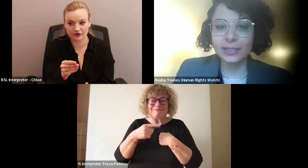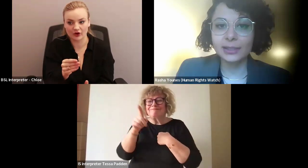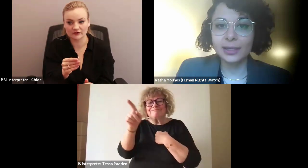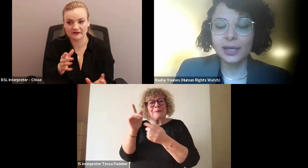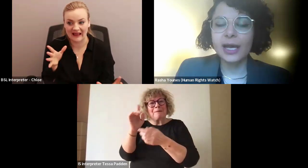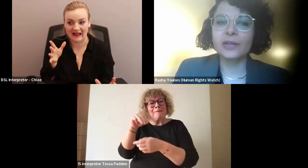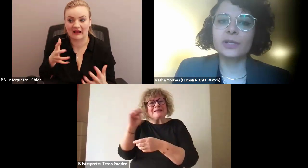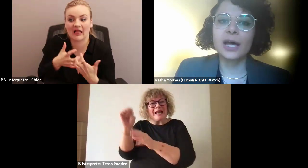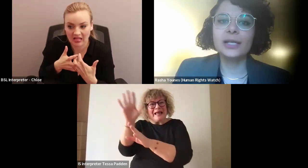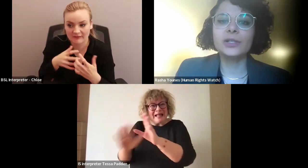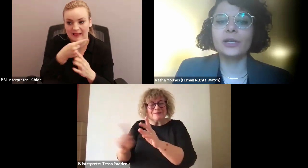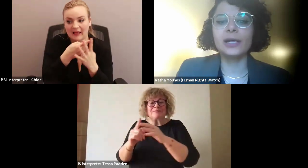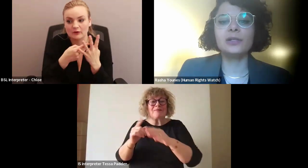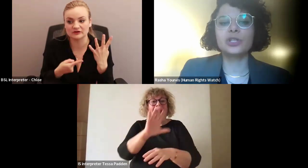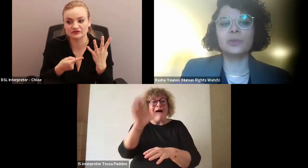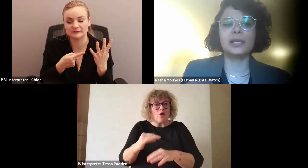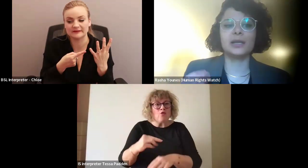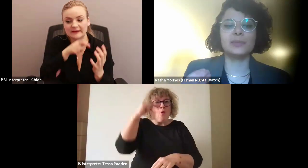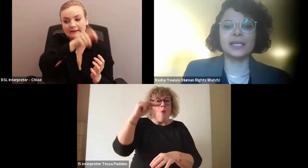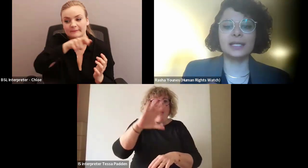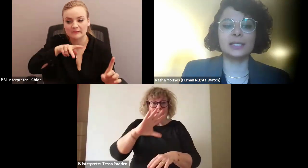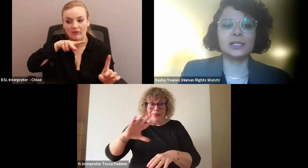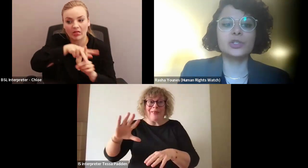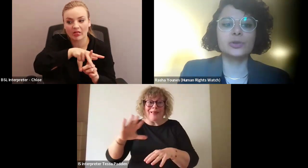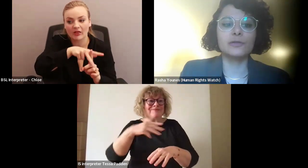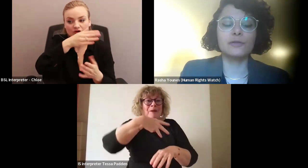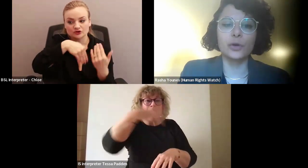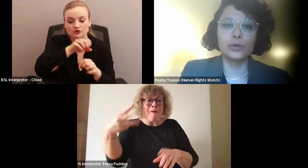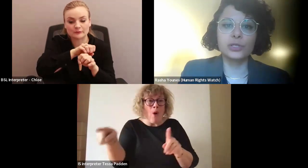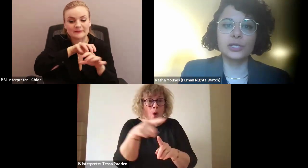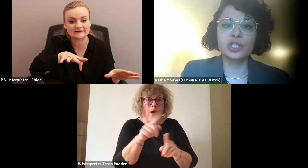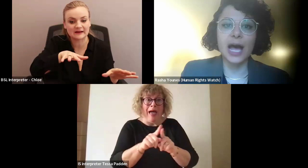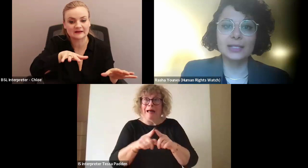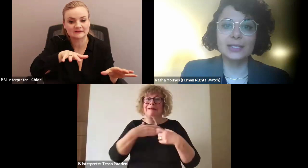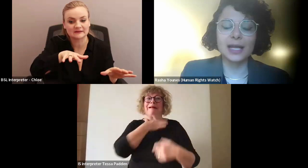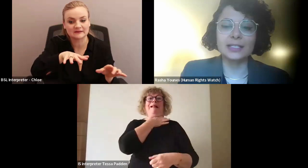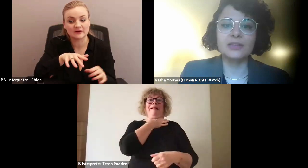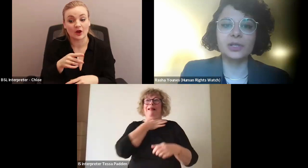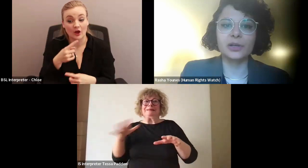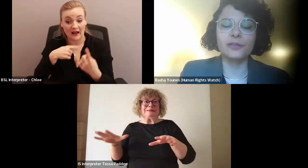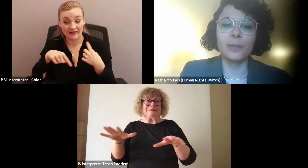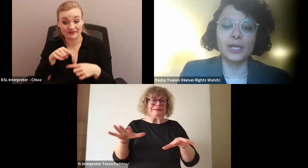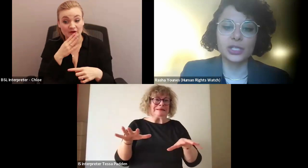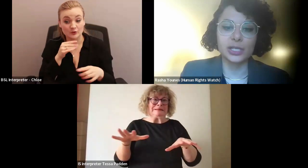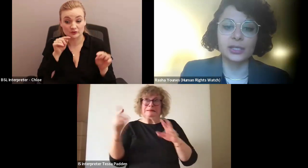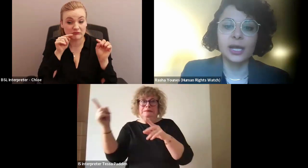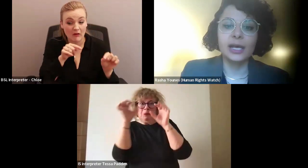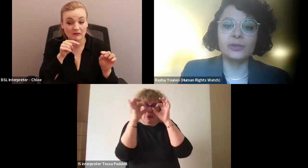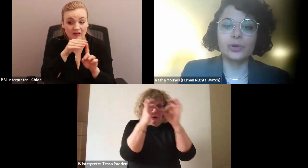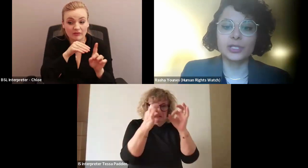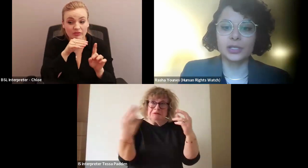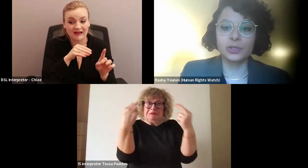and outing, and relied on illegitimately obtained digital photos, chats, and similar